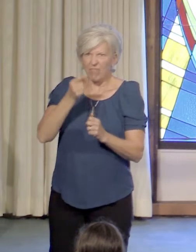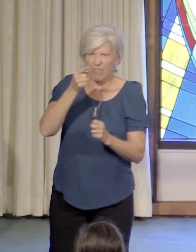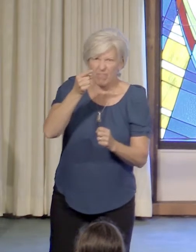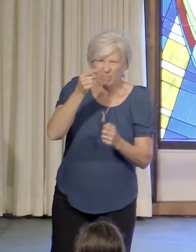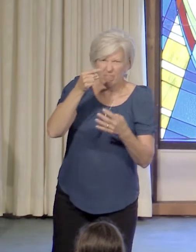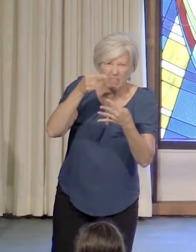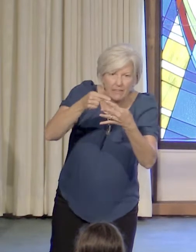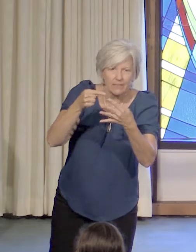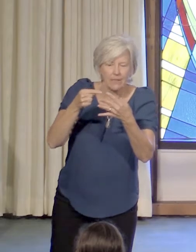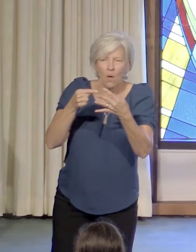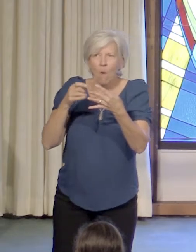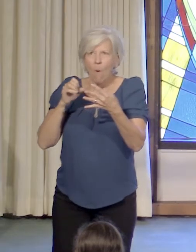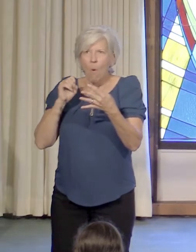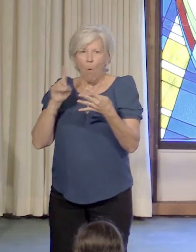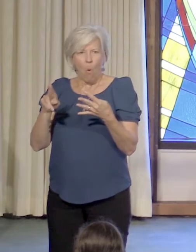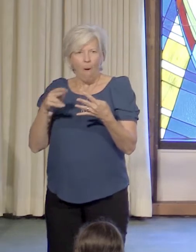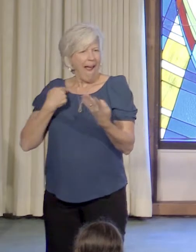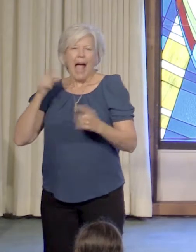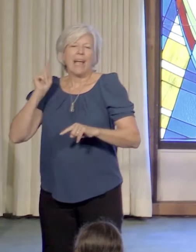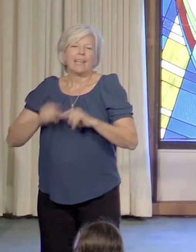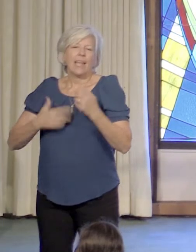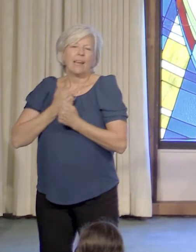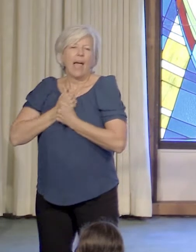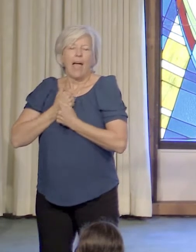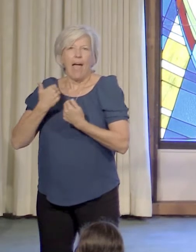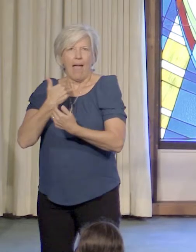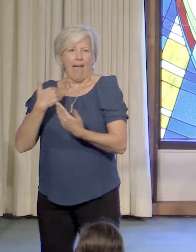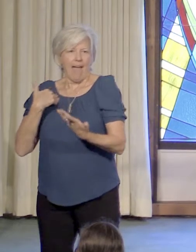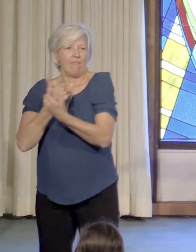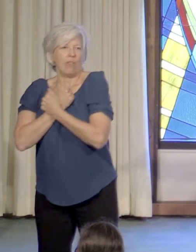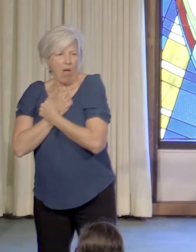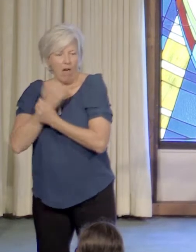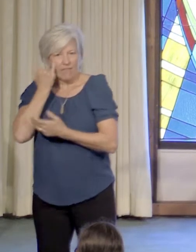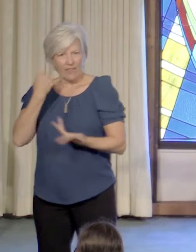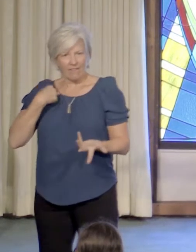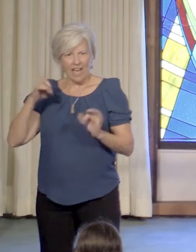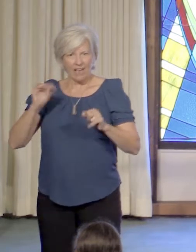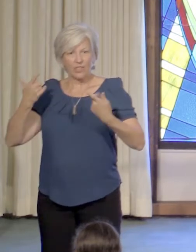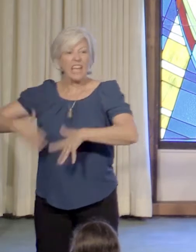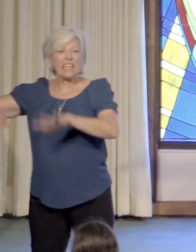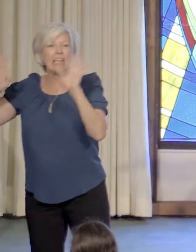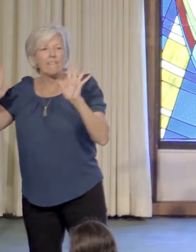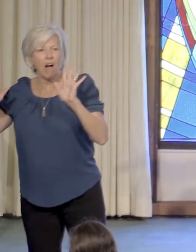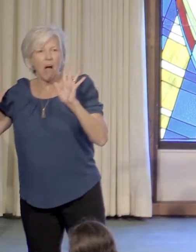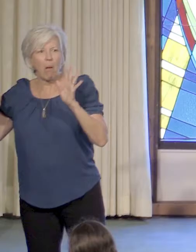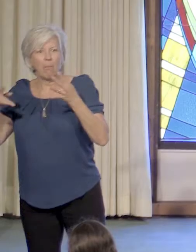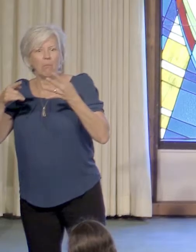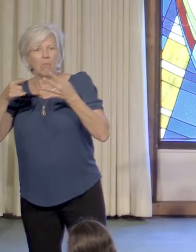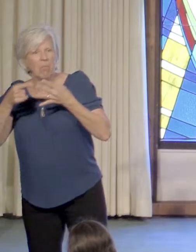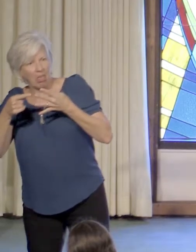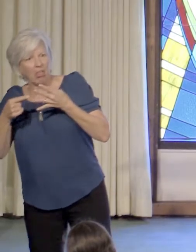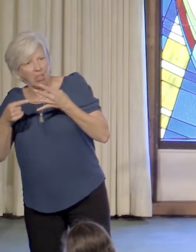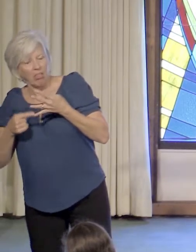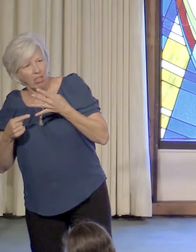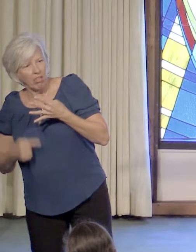thing in the future. Or I can't have love if I have to give up this thing that I've had in the